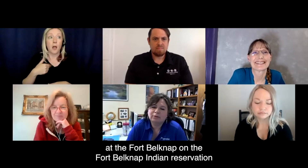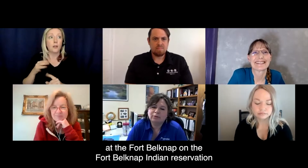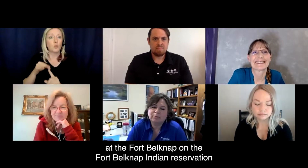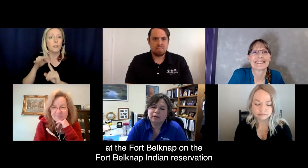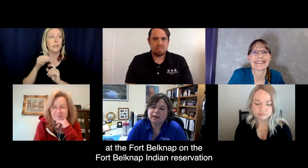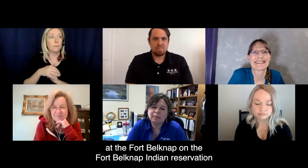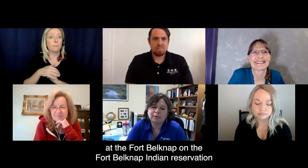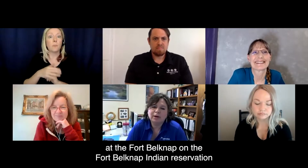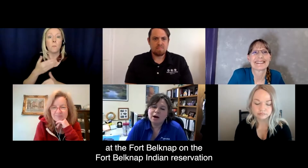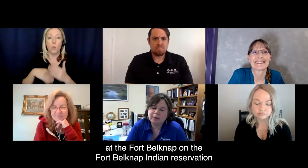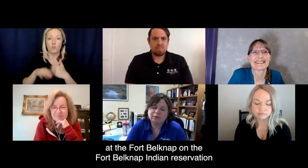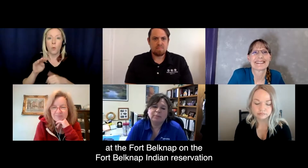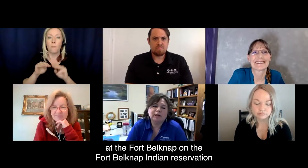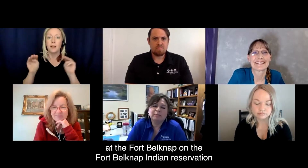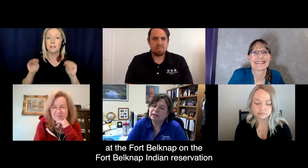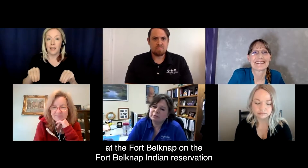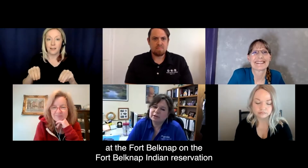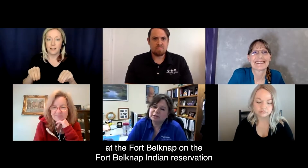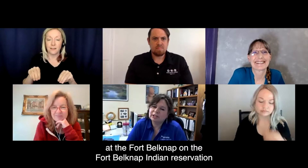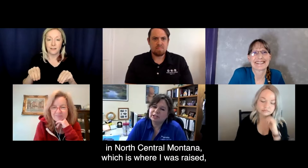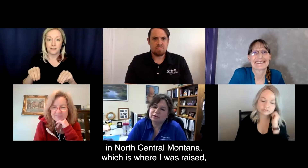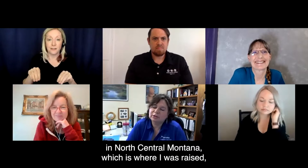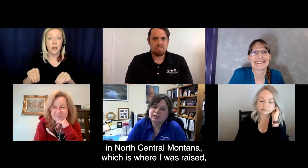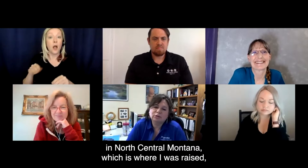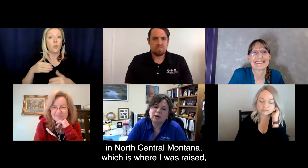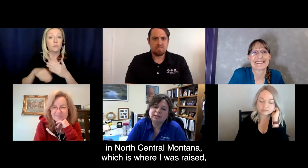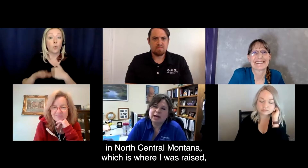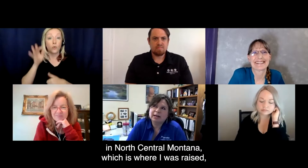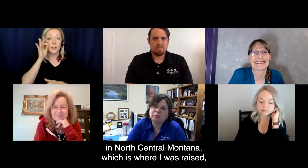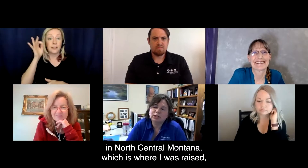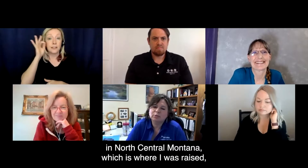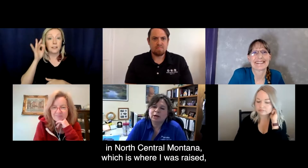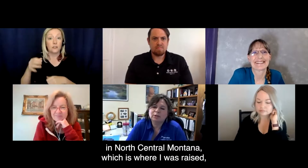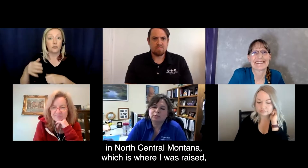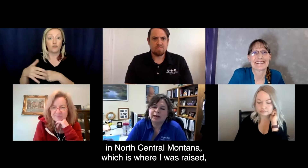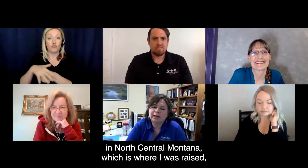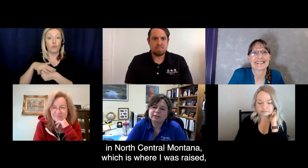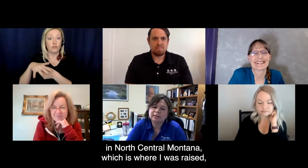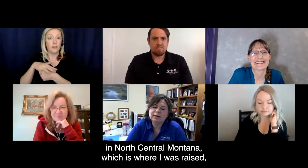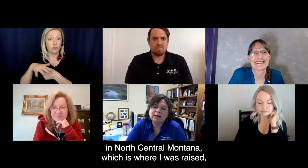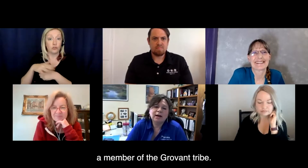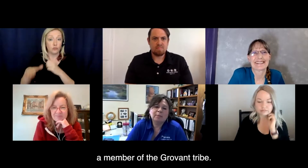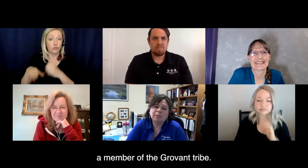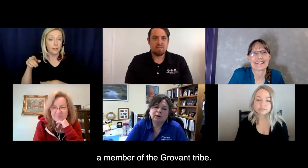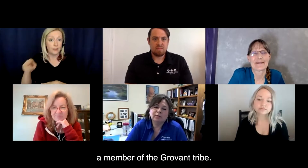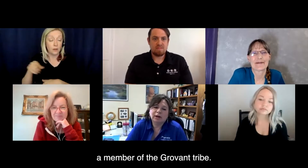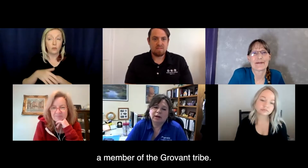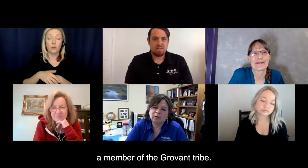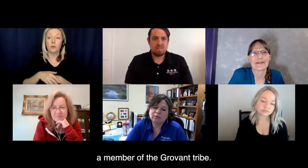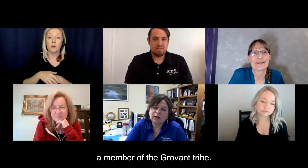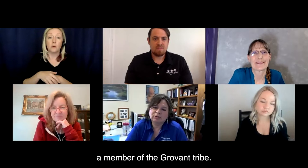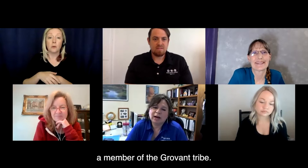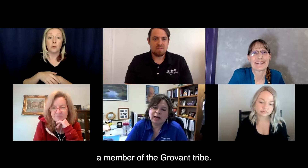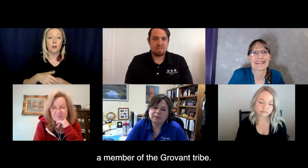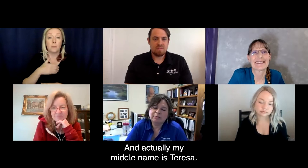the on the Fort Belknap Indian Reservation in north central Montana, which is where I was raised, a member of the